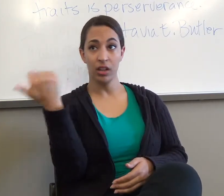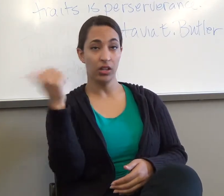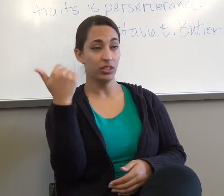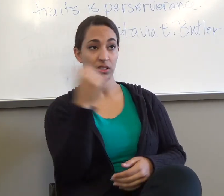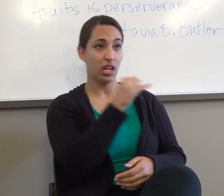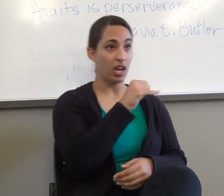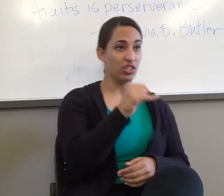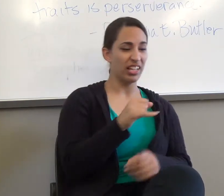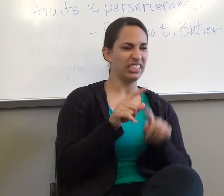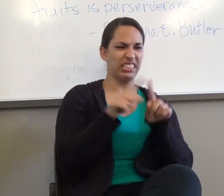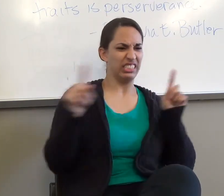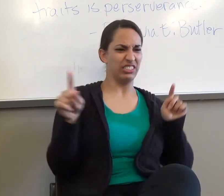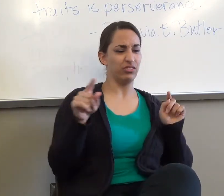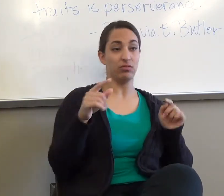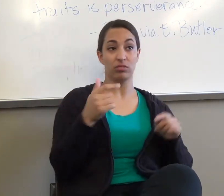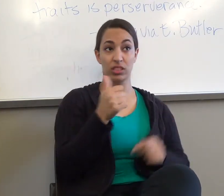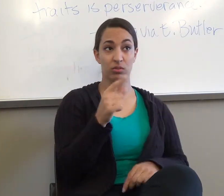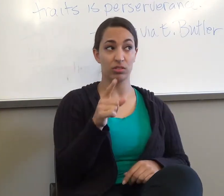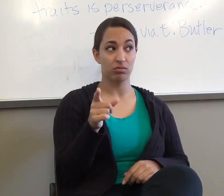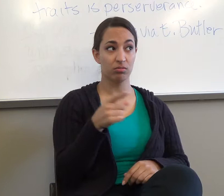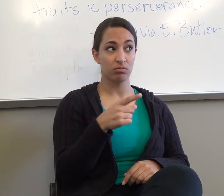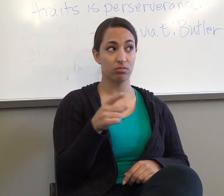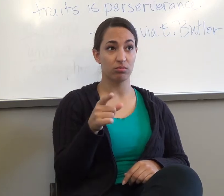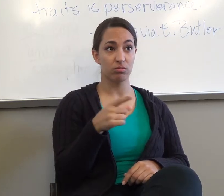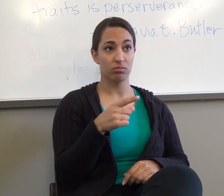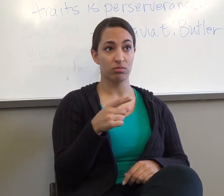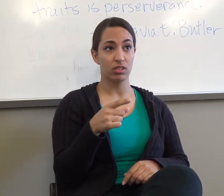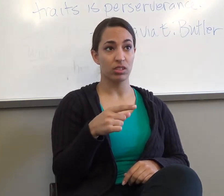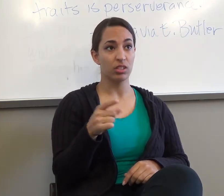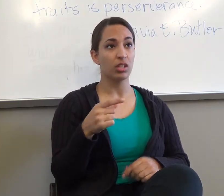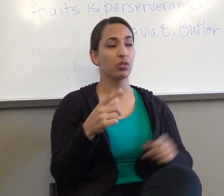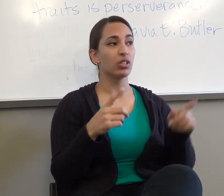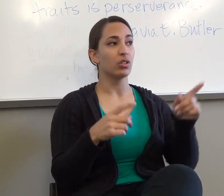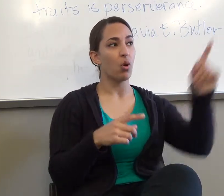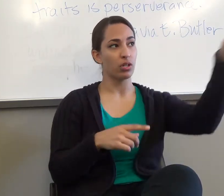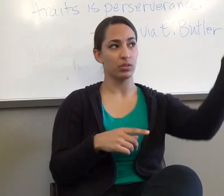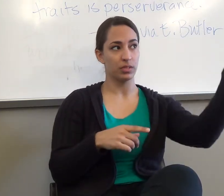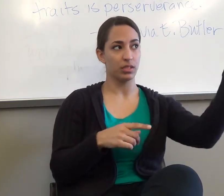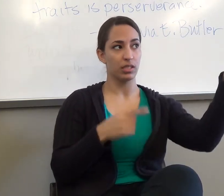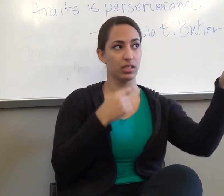Because there is something else in here that you could have underlined. Yeah.